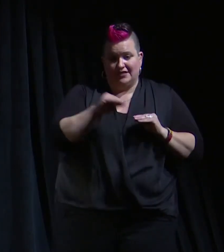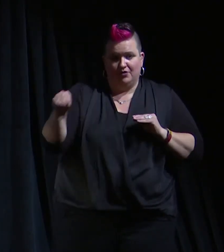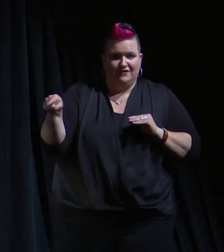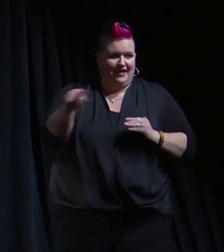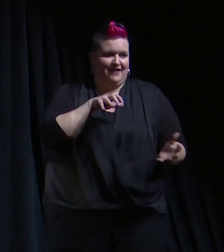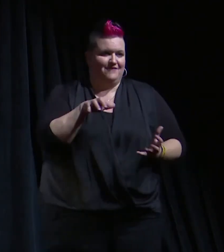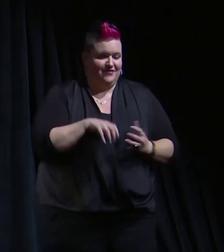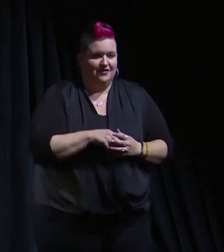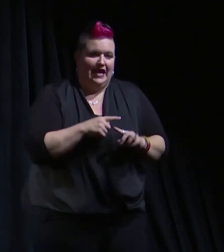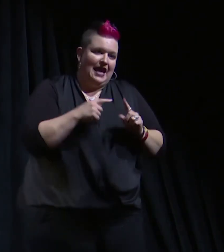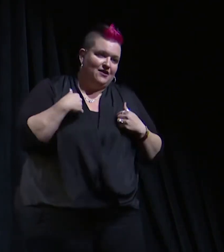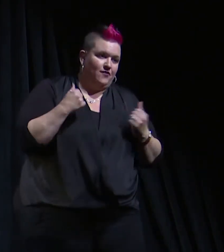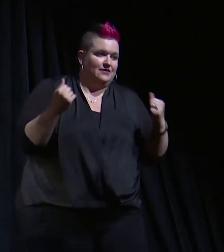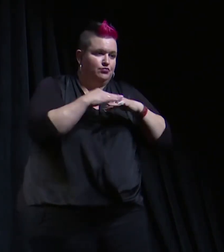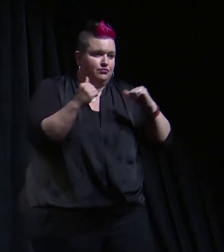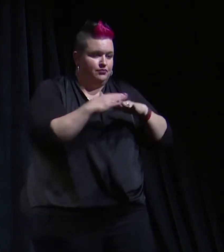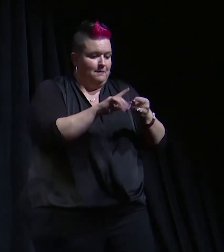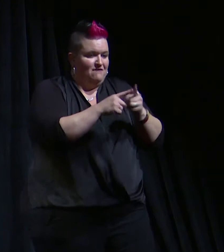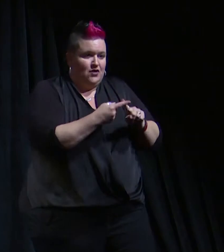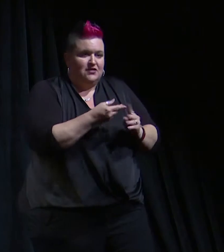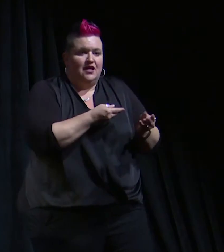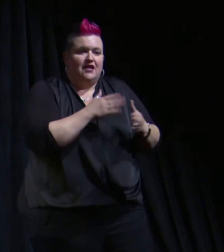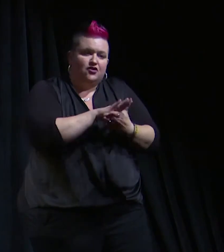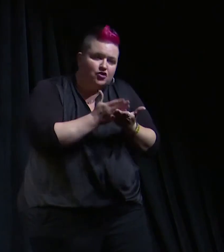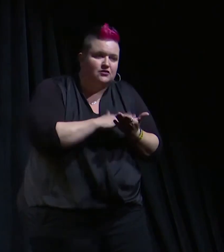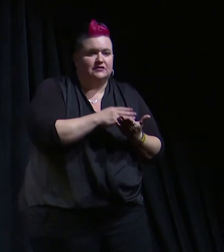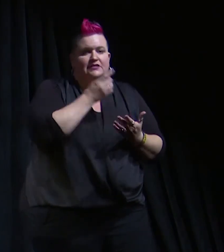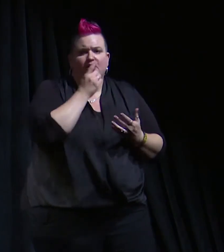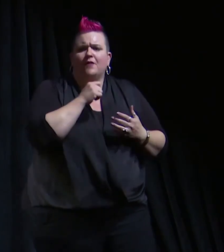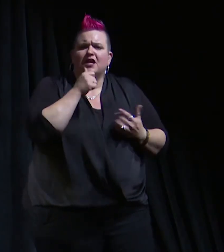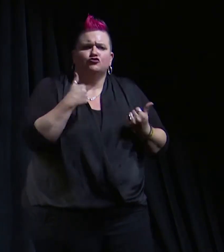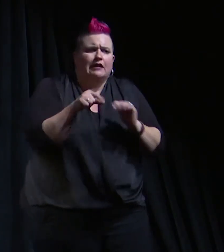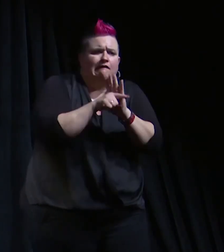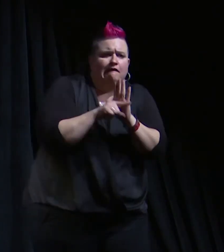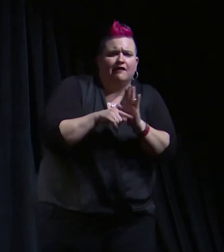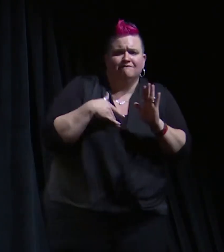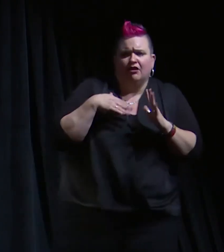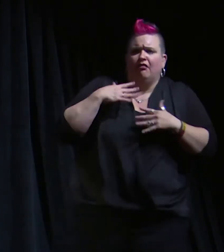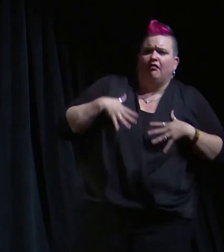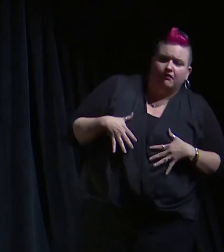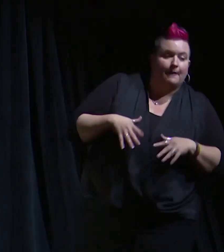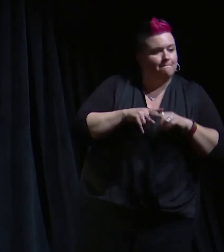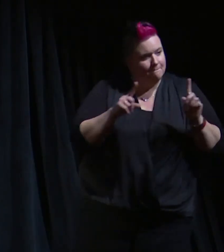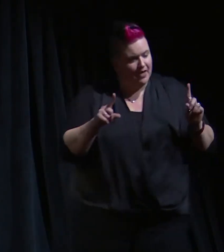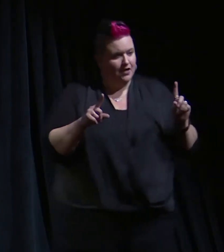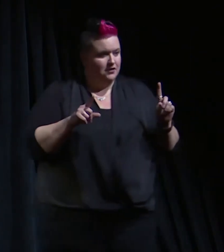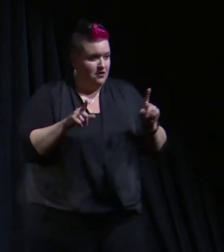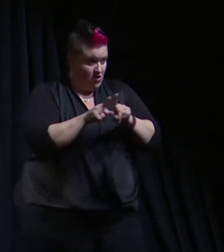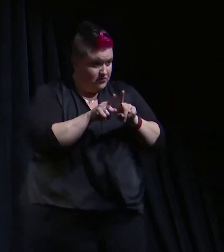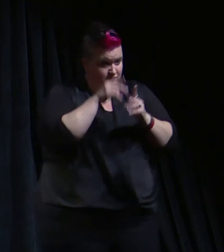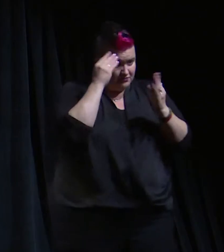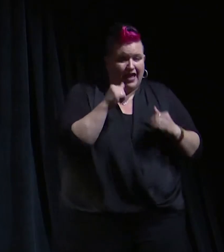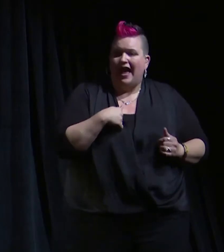and where I had all these dinners. And I say not to bring the room down, but to say that too is in the tradition. I